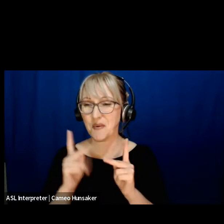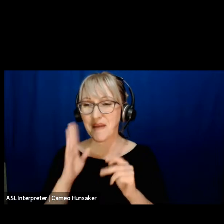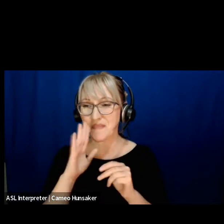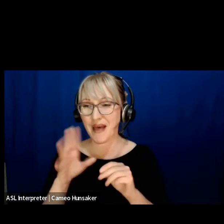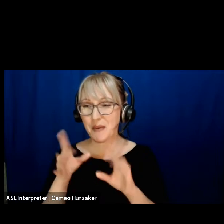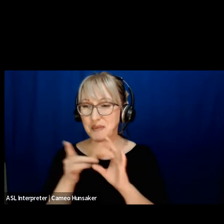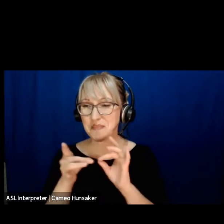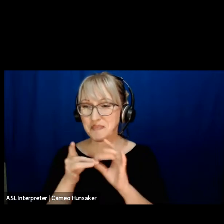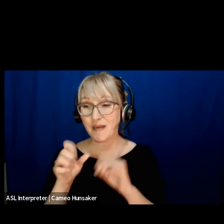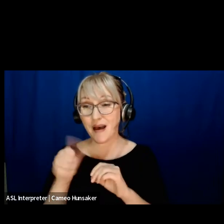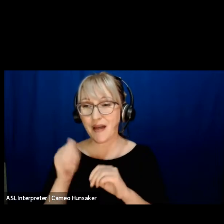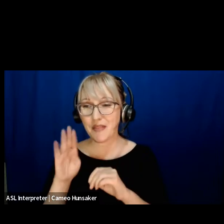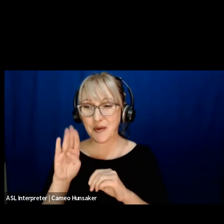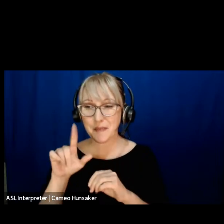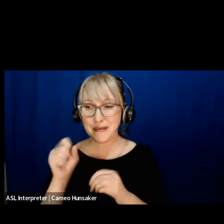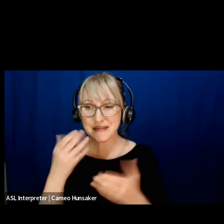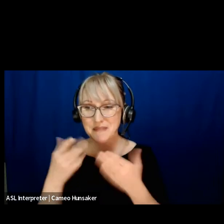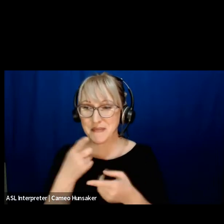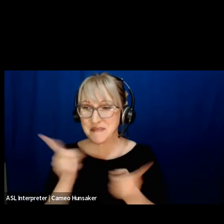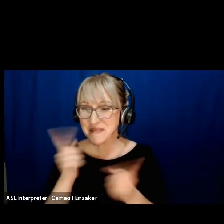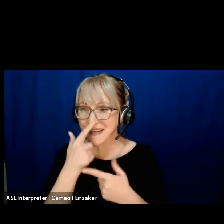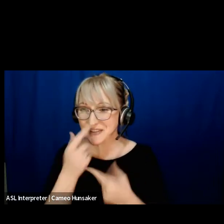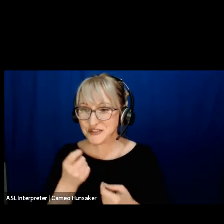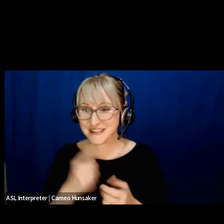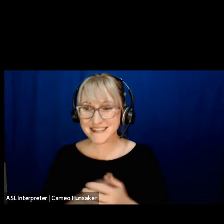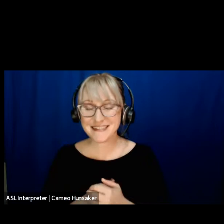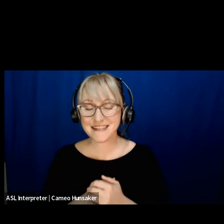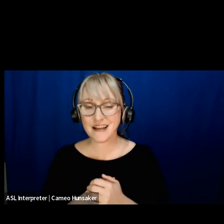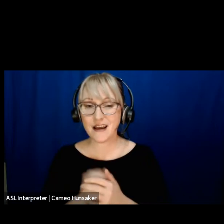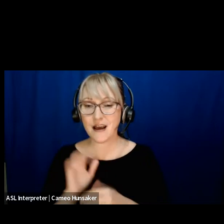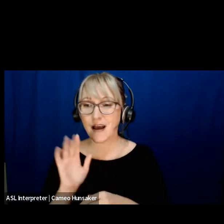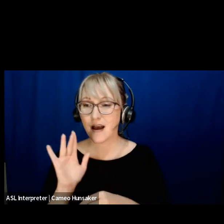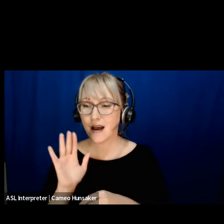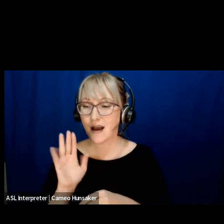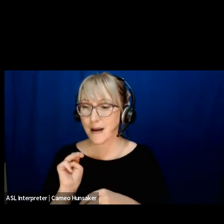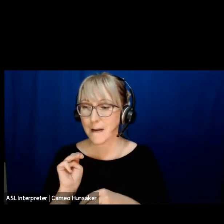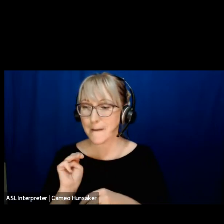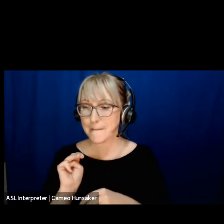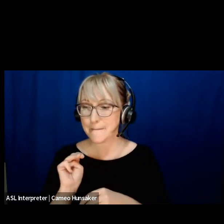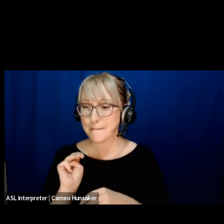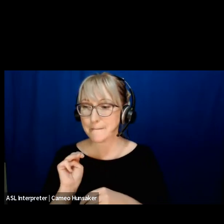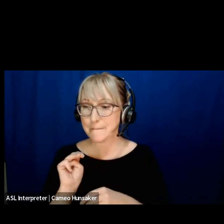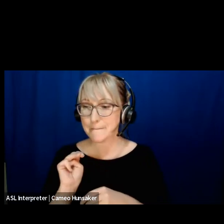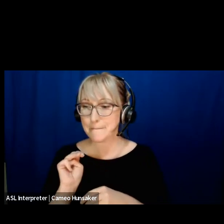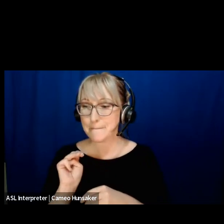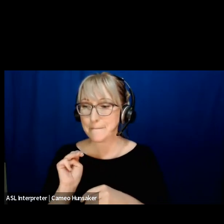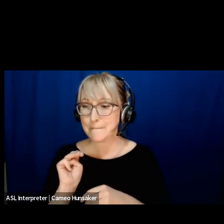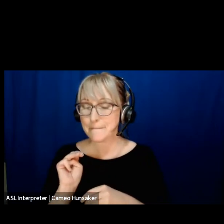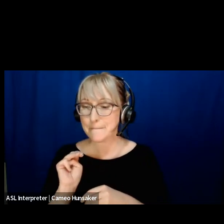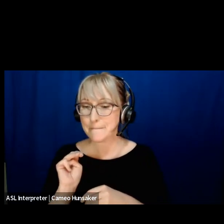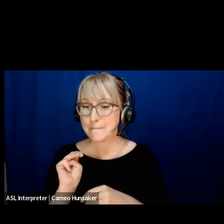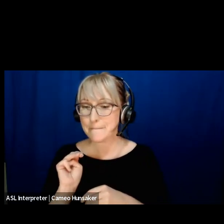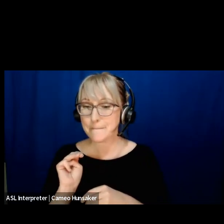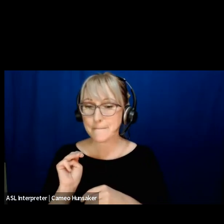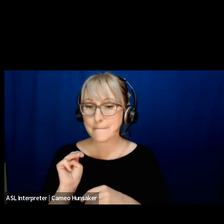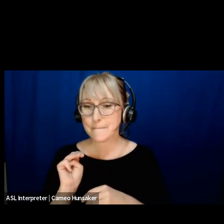interested in. Let's see.